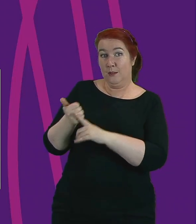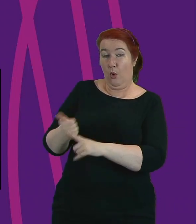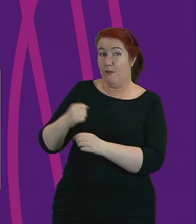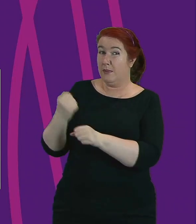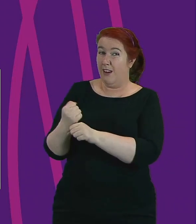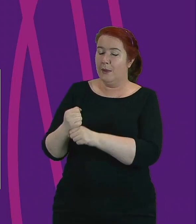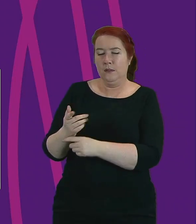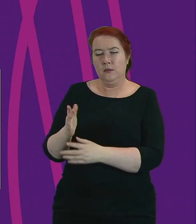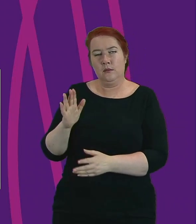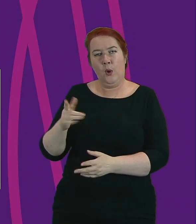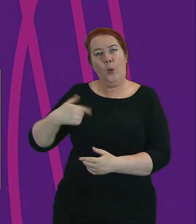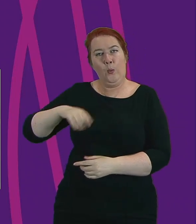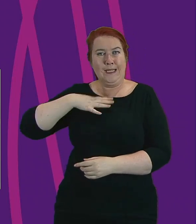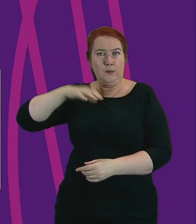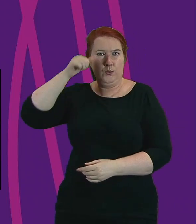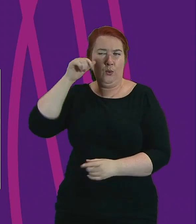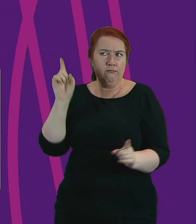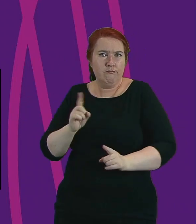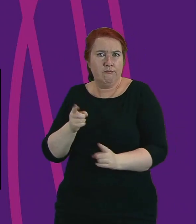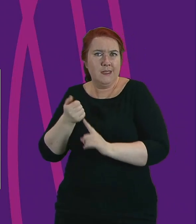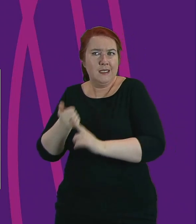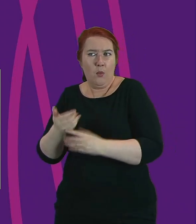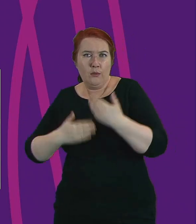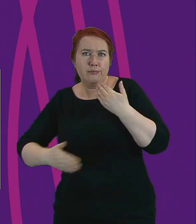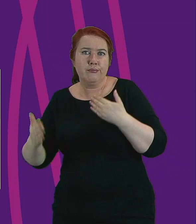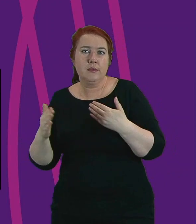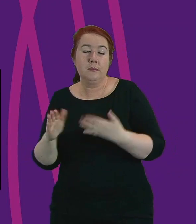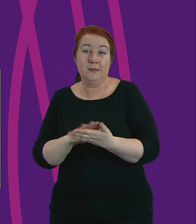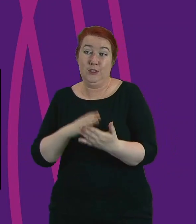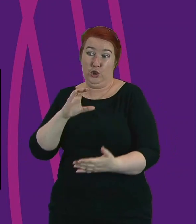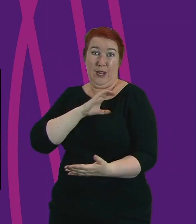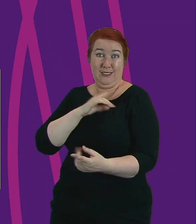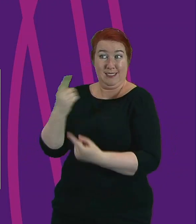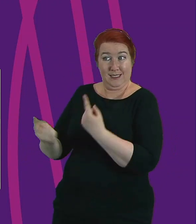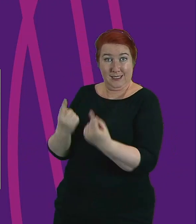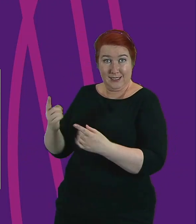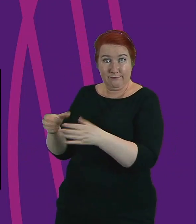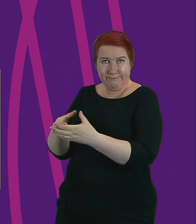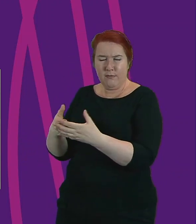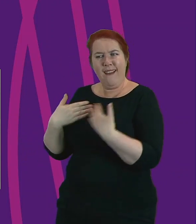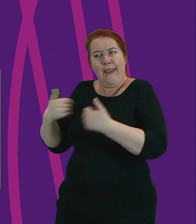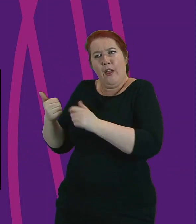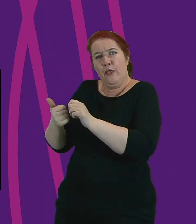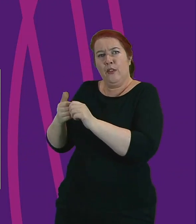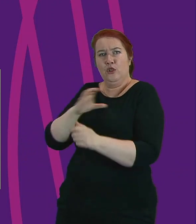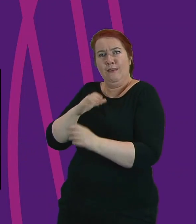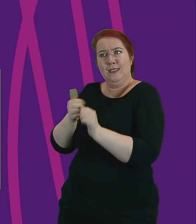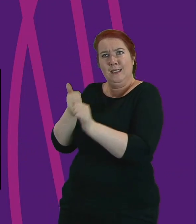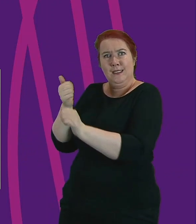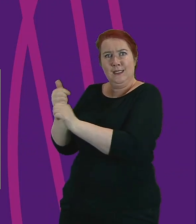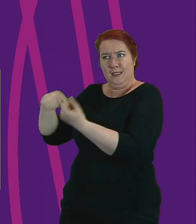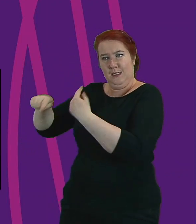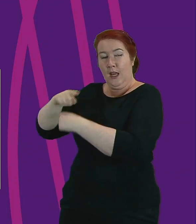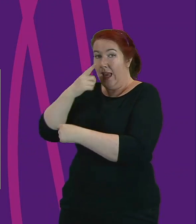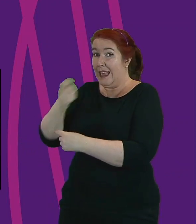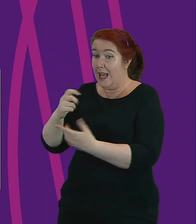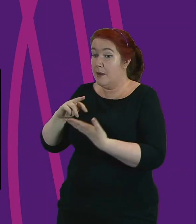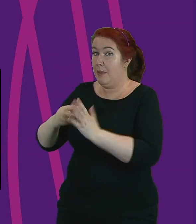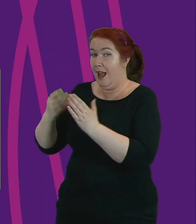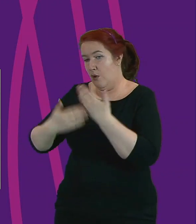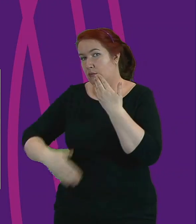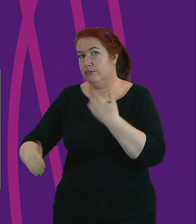to know what support will be in place so that charities can health charities in particular, can plan for the